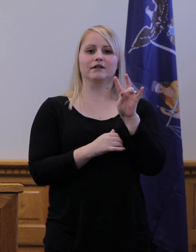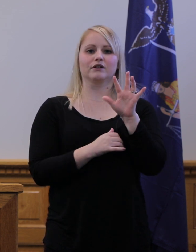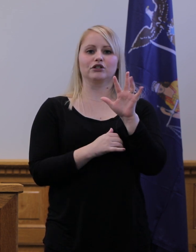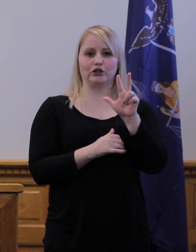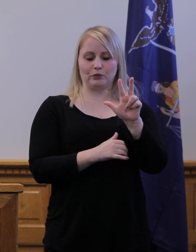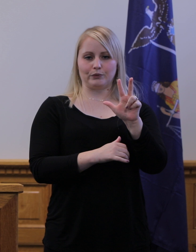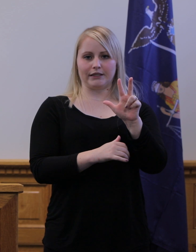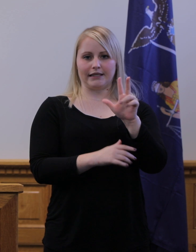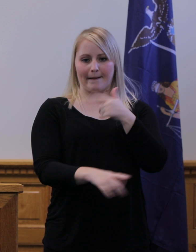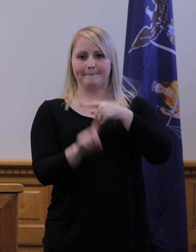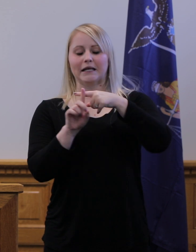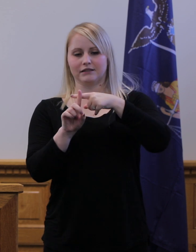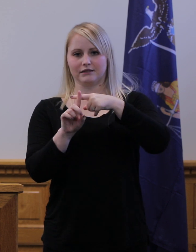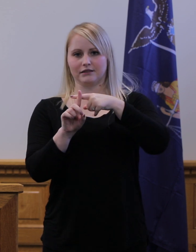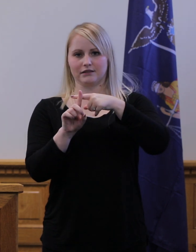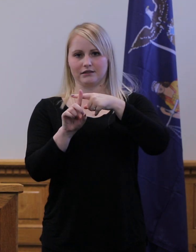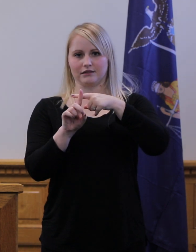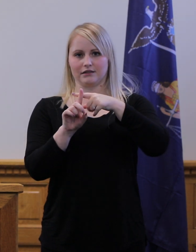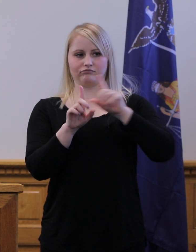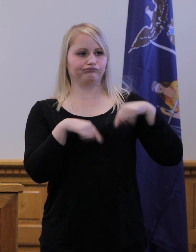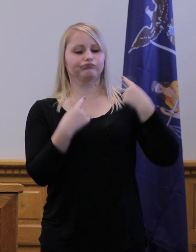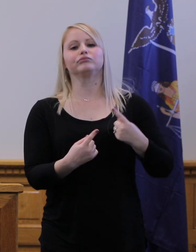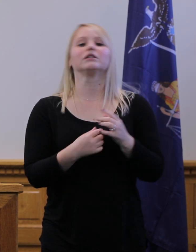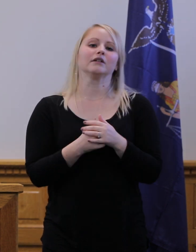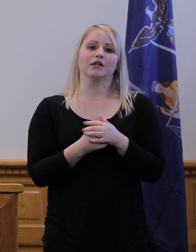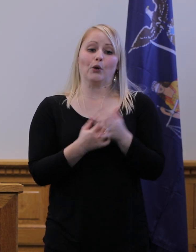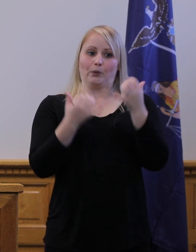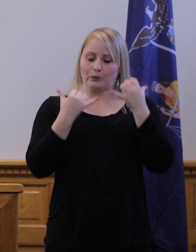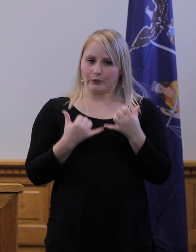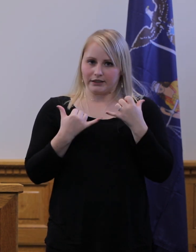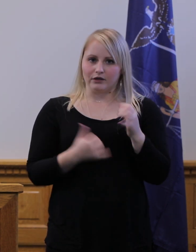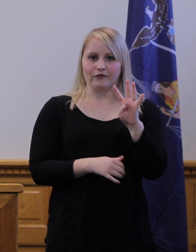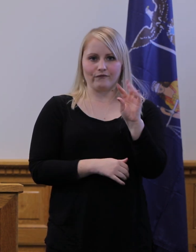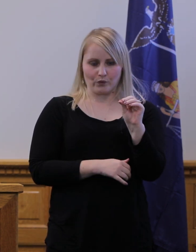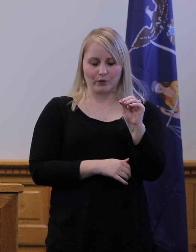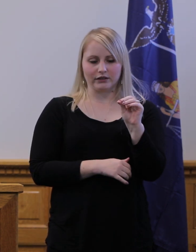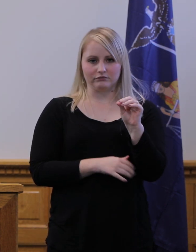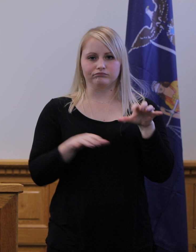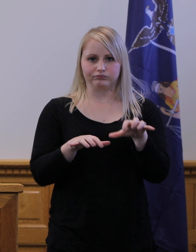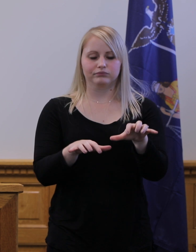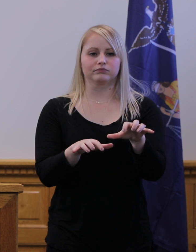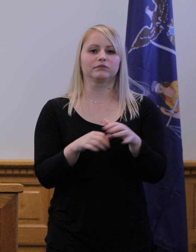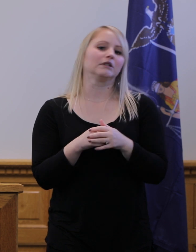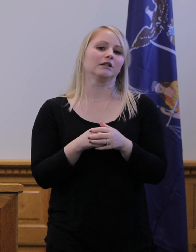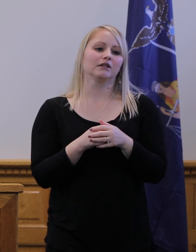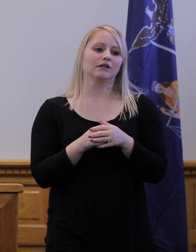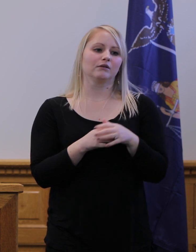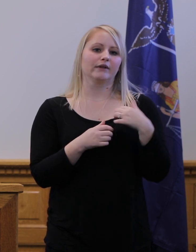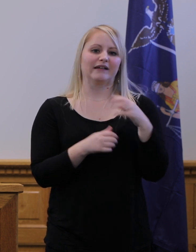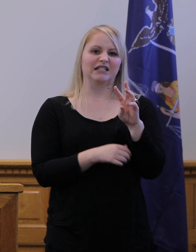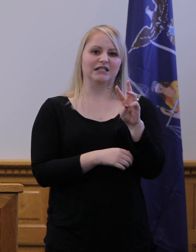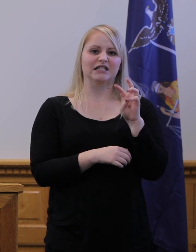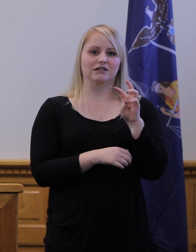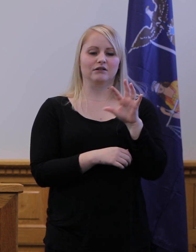positive cases. We have 40 active cases. We've had